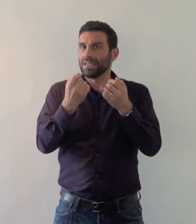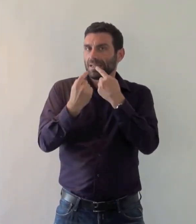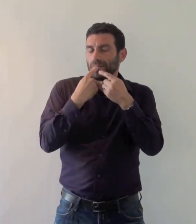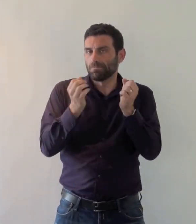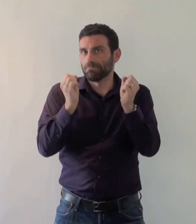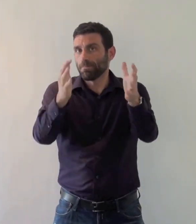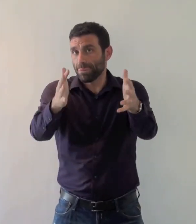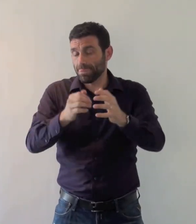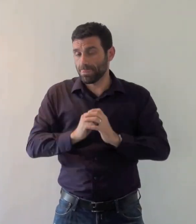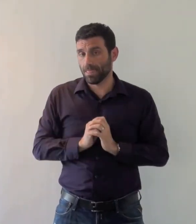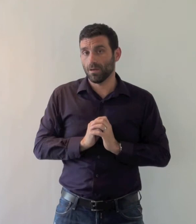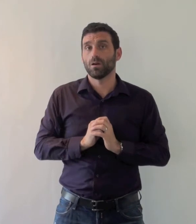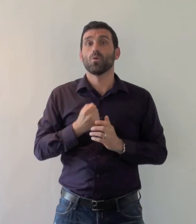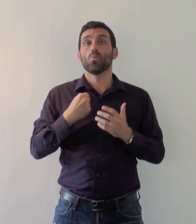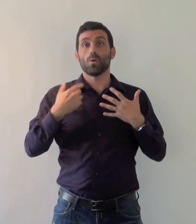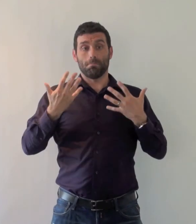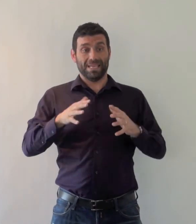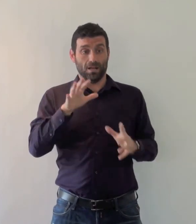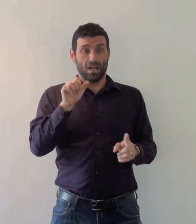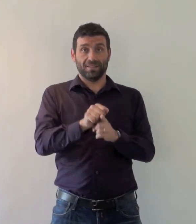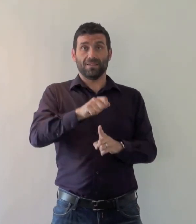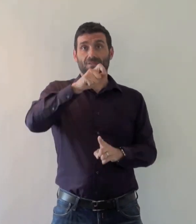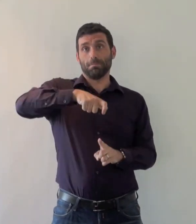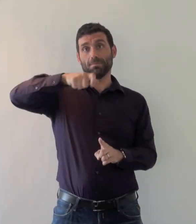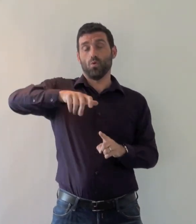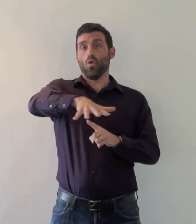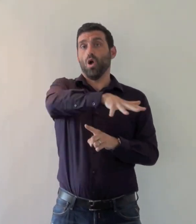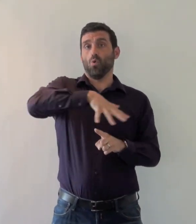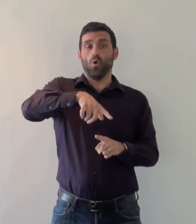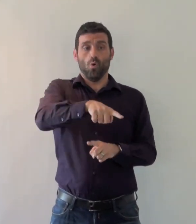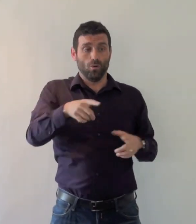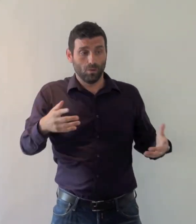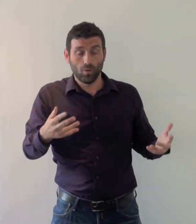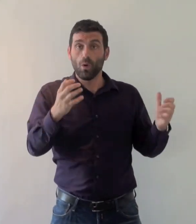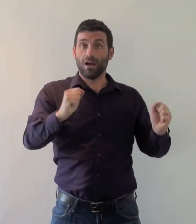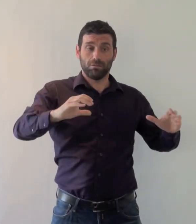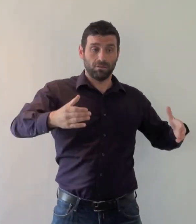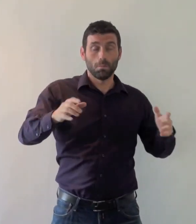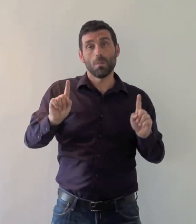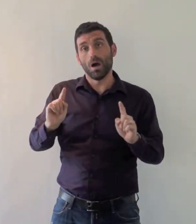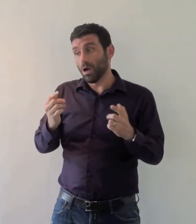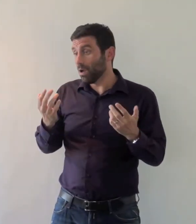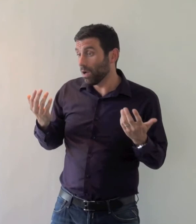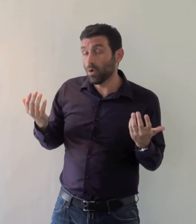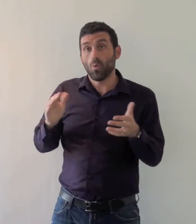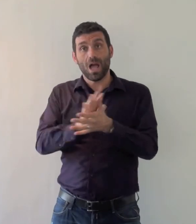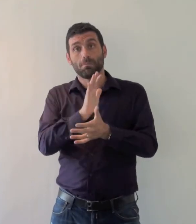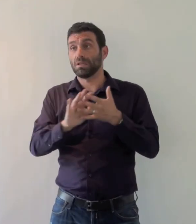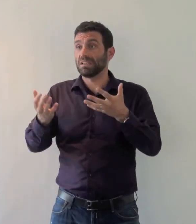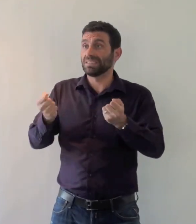and updates from this exciting project from Deaf Action and CommunityID and the Ruberslaw. We are working with people identified in the area,